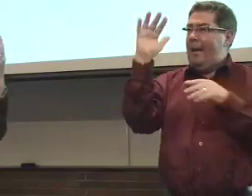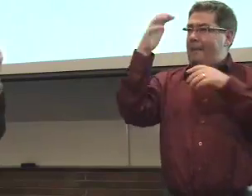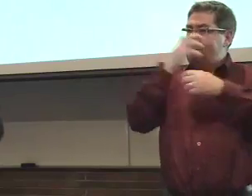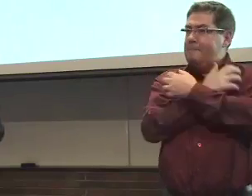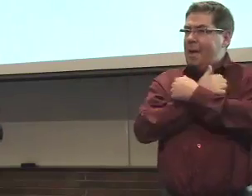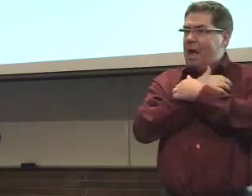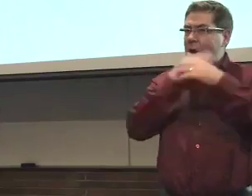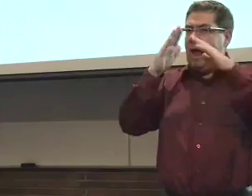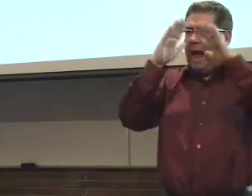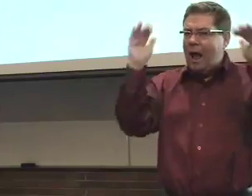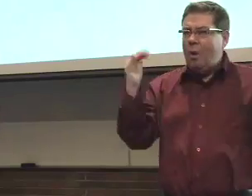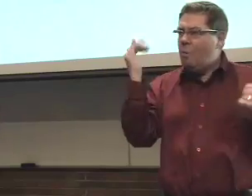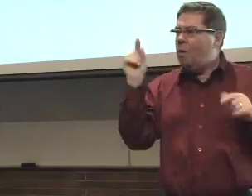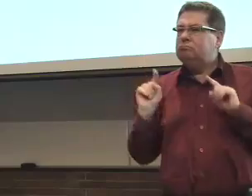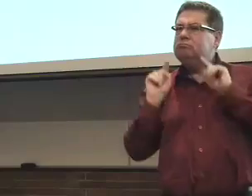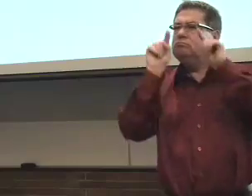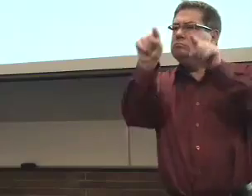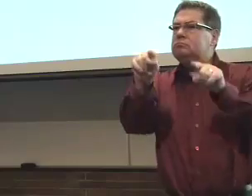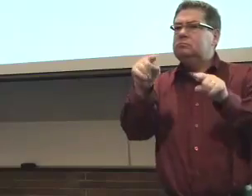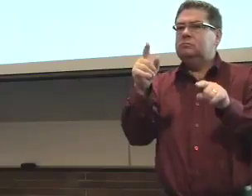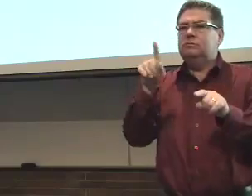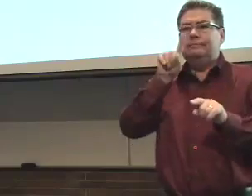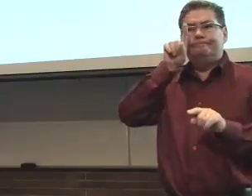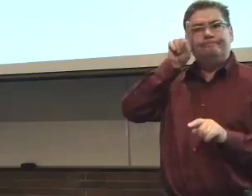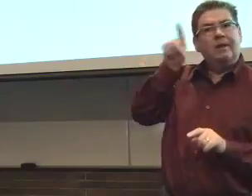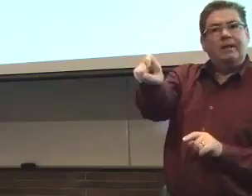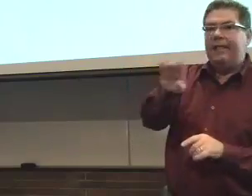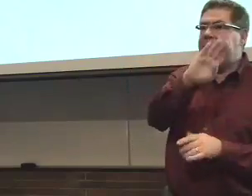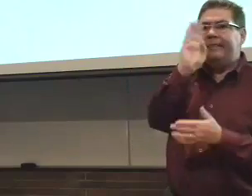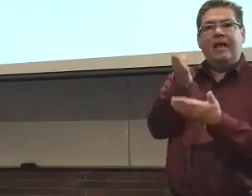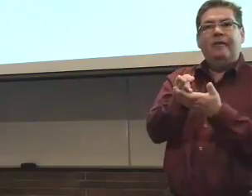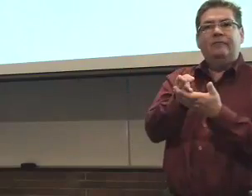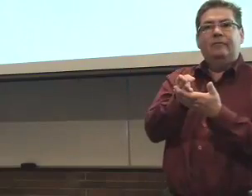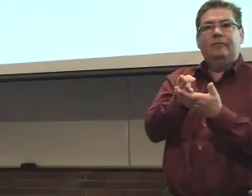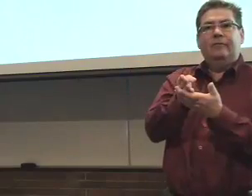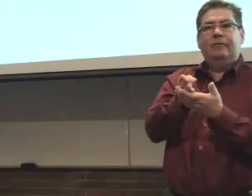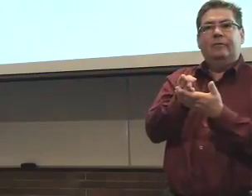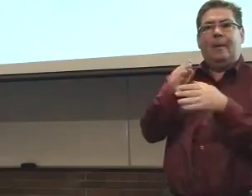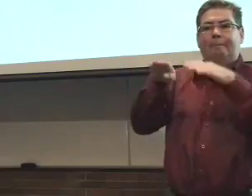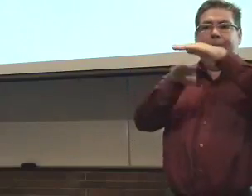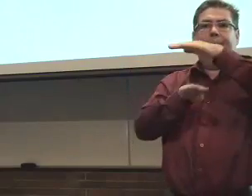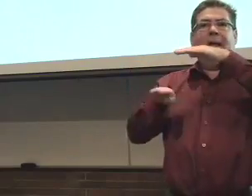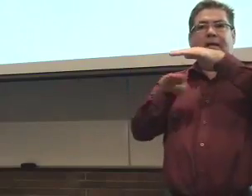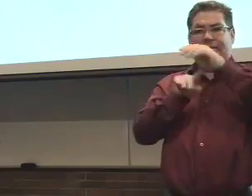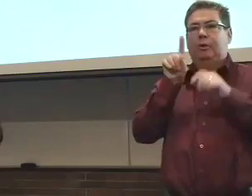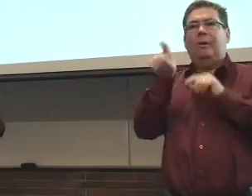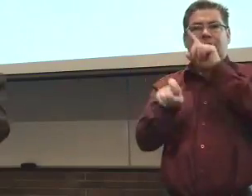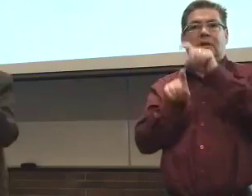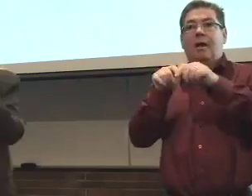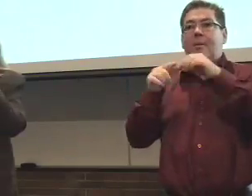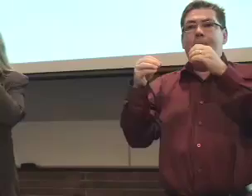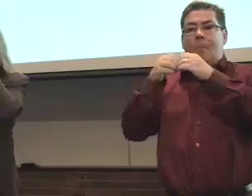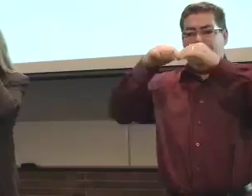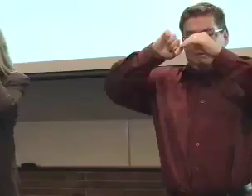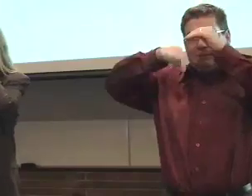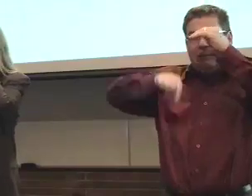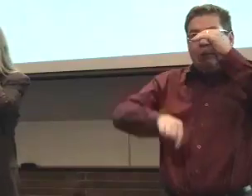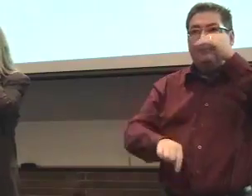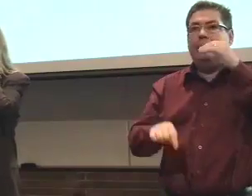to pull stuff together. They don't think that way because they're not asked to think that way. In a much higher level questioning